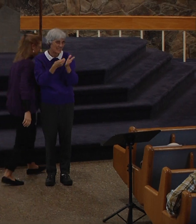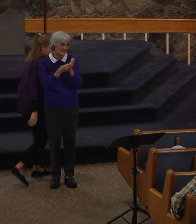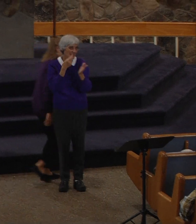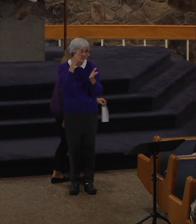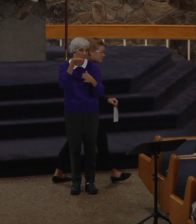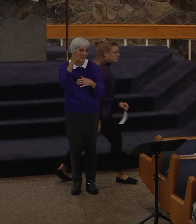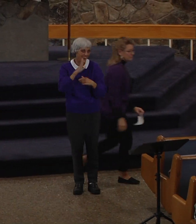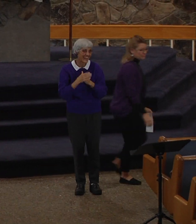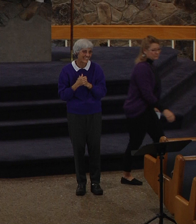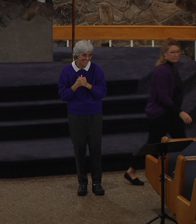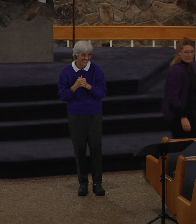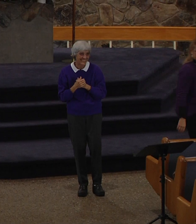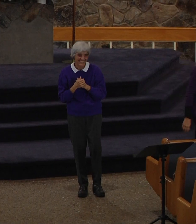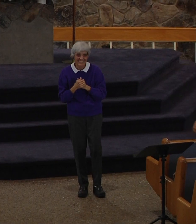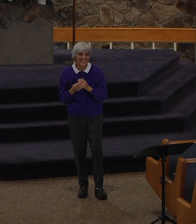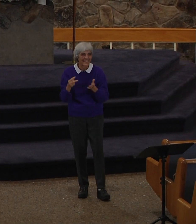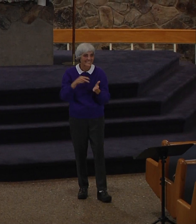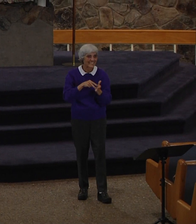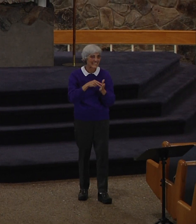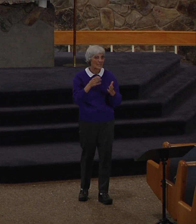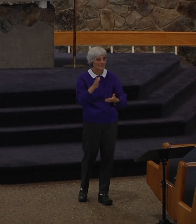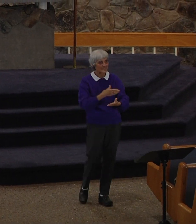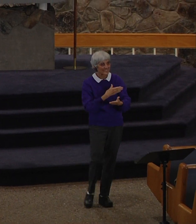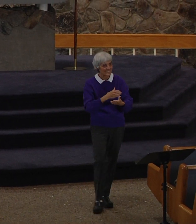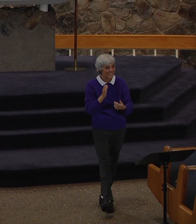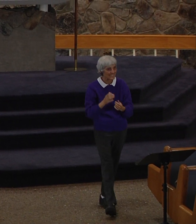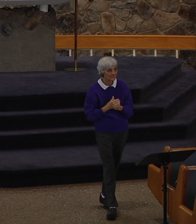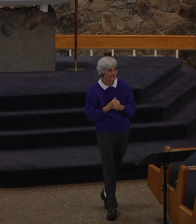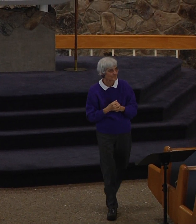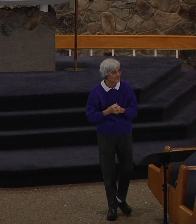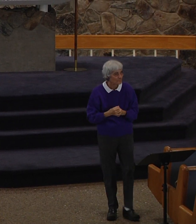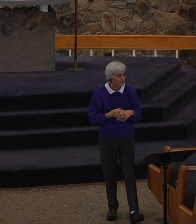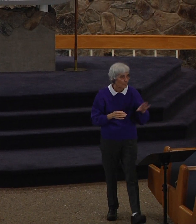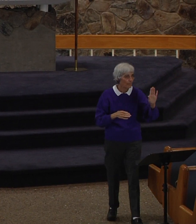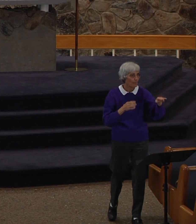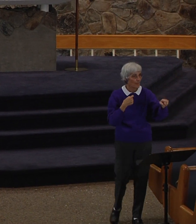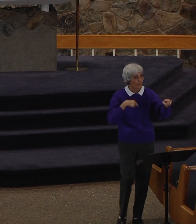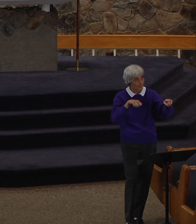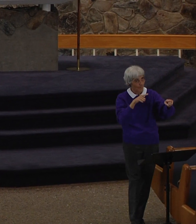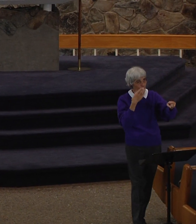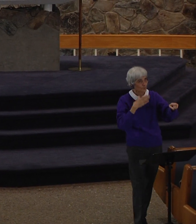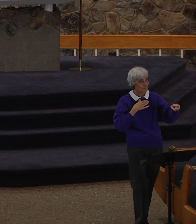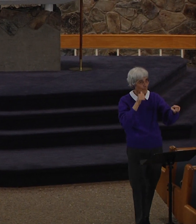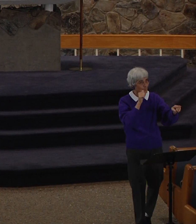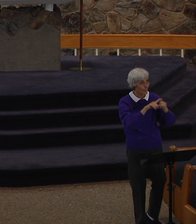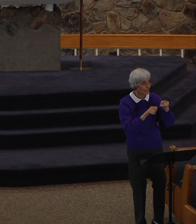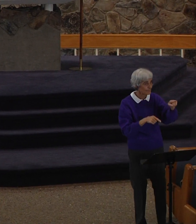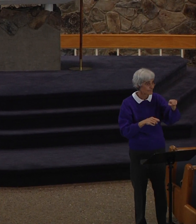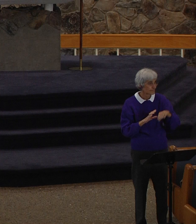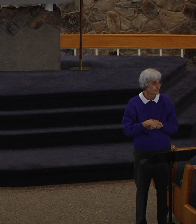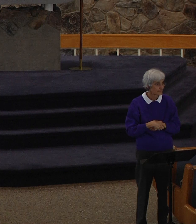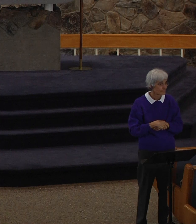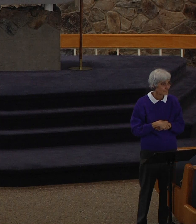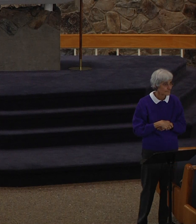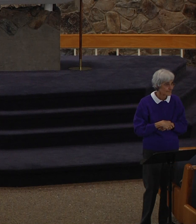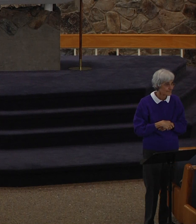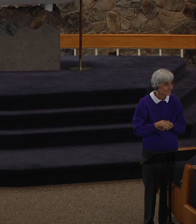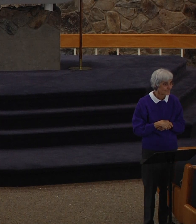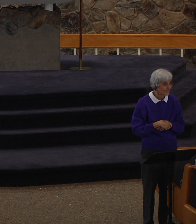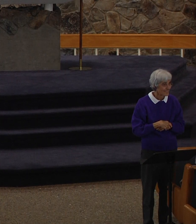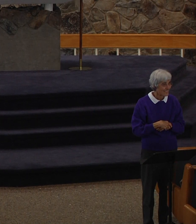Well, folks, it's time to stand up and praise the Lord. So let's get on both of your feet, get both your hands in the air,